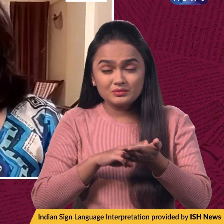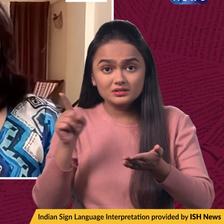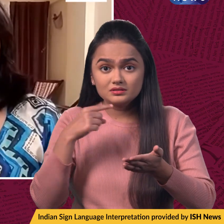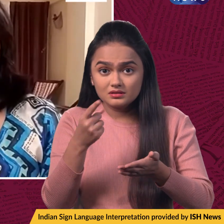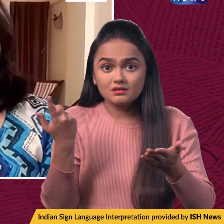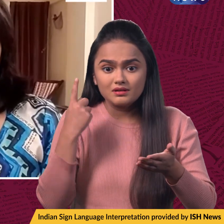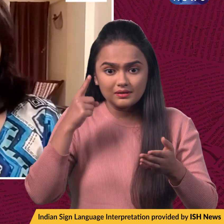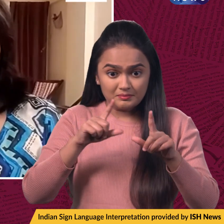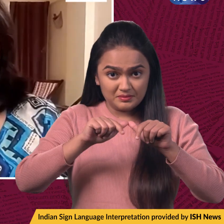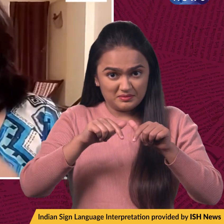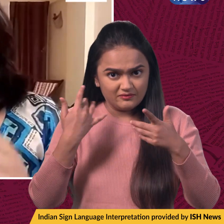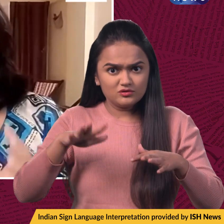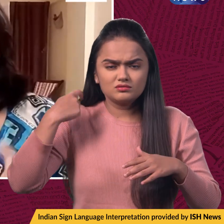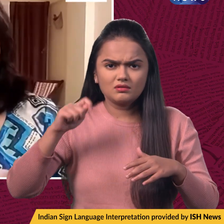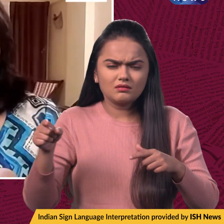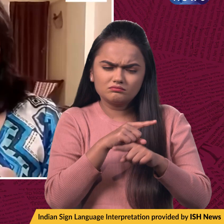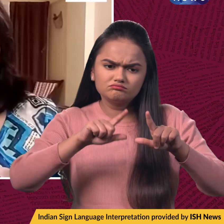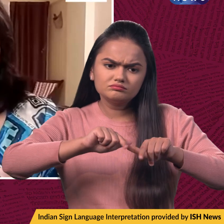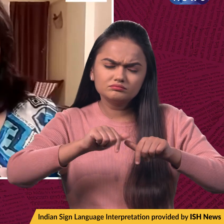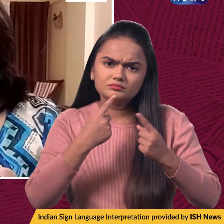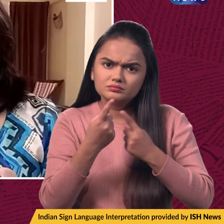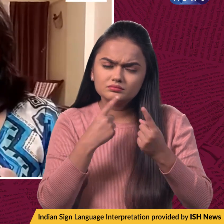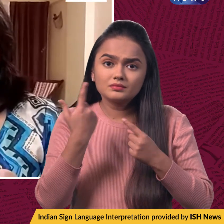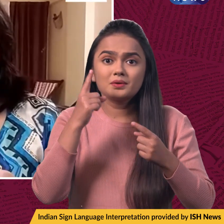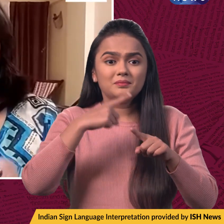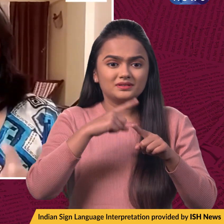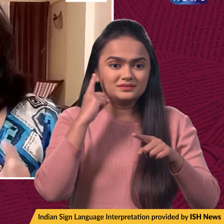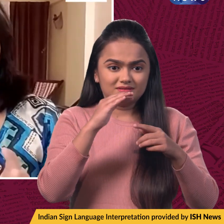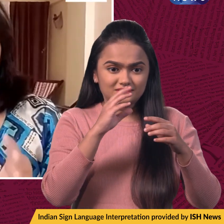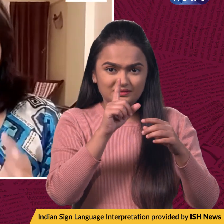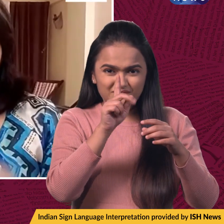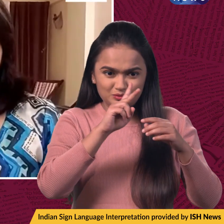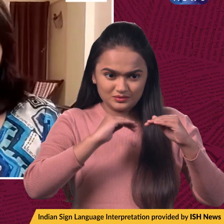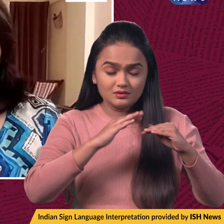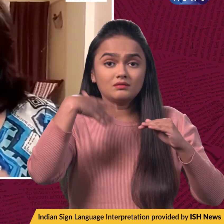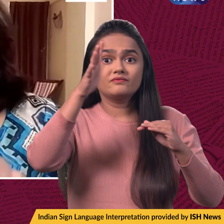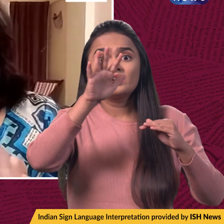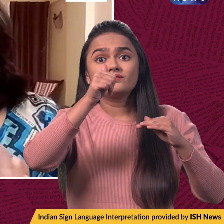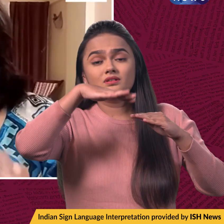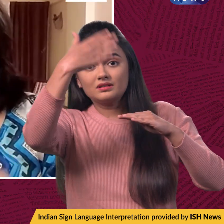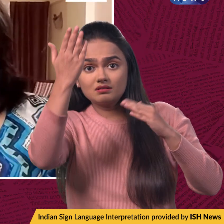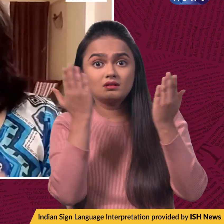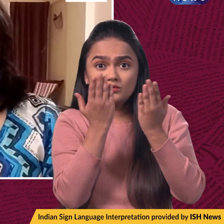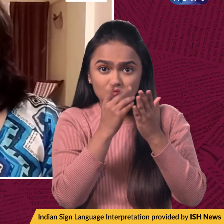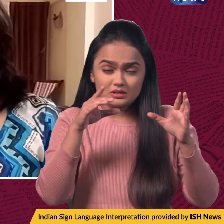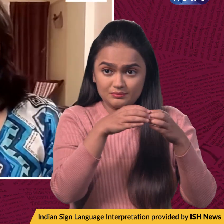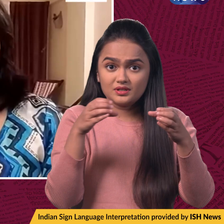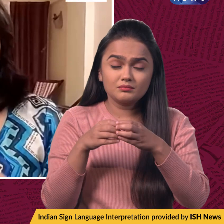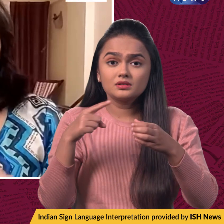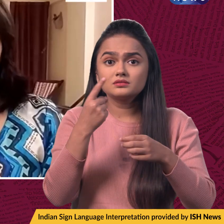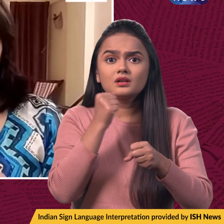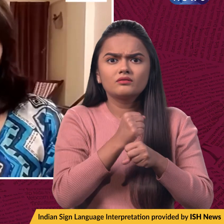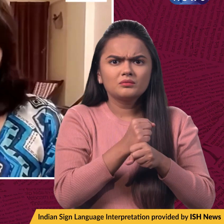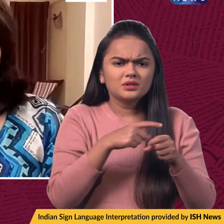held a meeting with the legal department and the primary and secondary education departments. He has advised us to inform the government